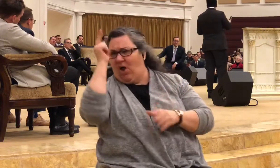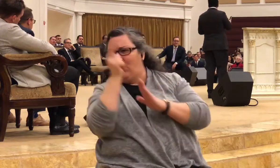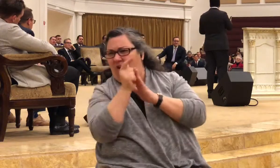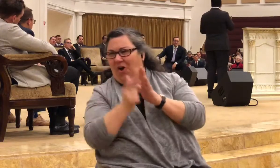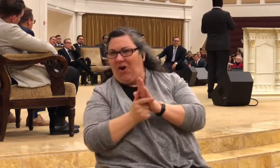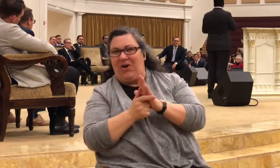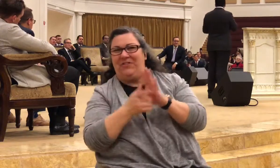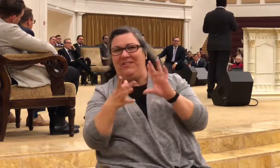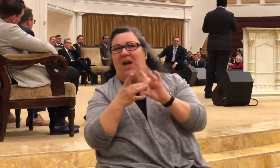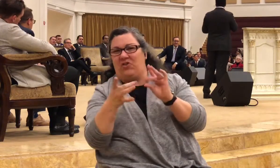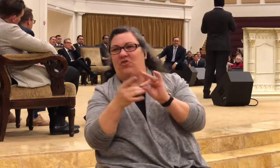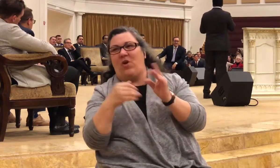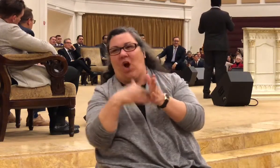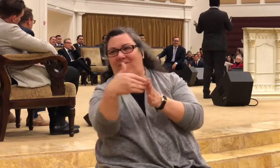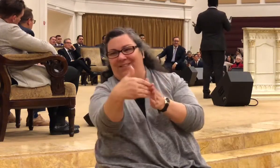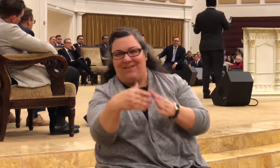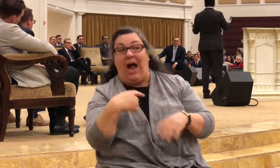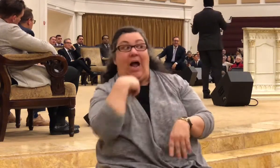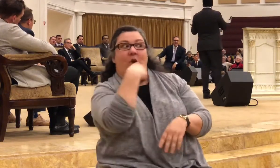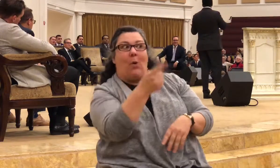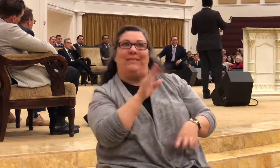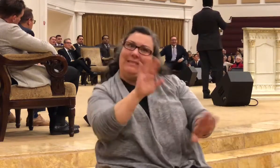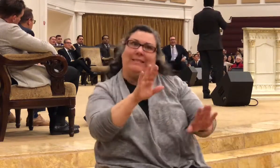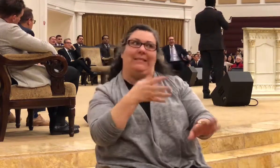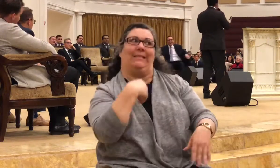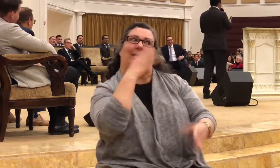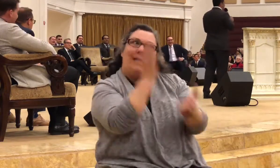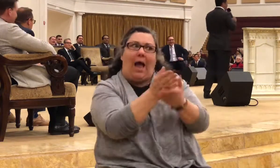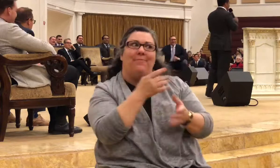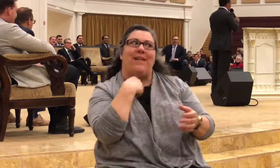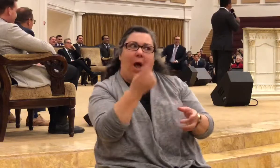all the time. I told him stop telling it, or else I got nothing to preach.